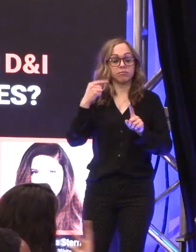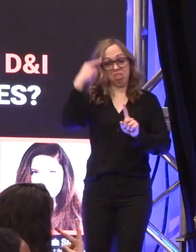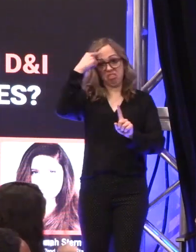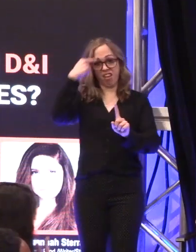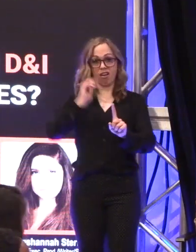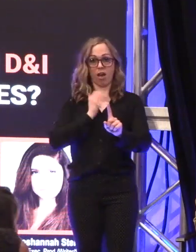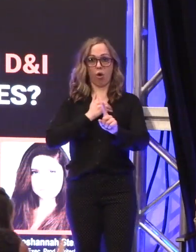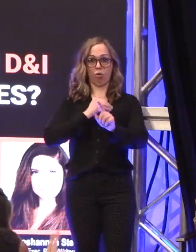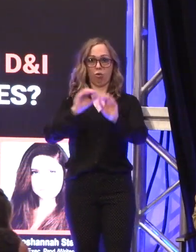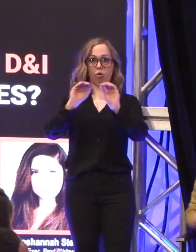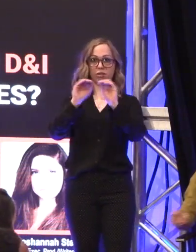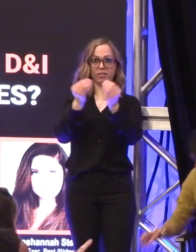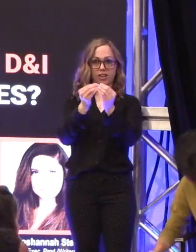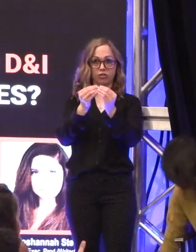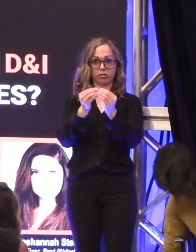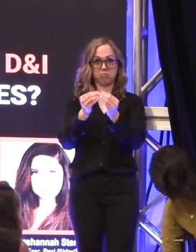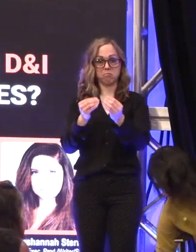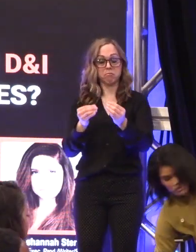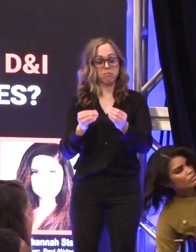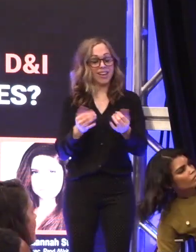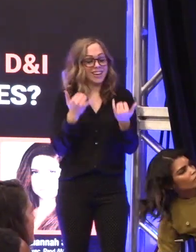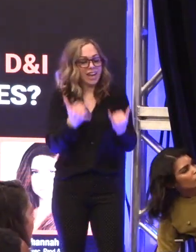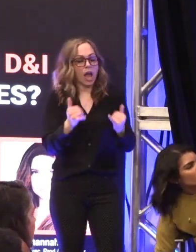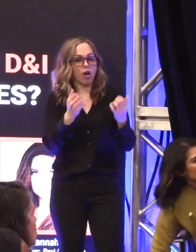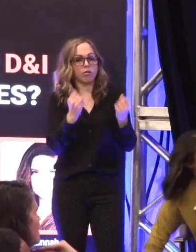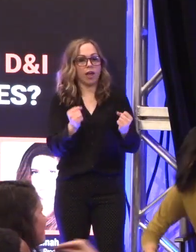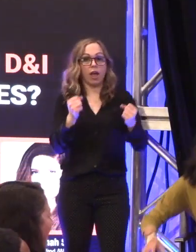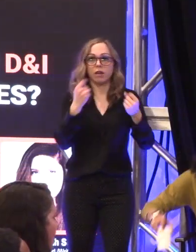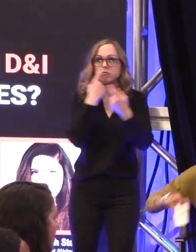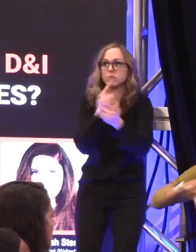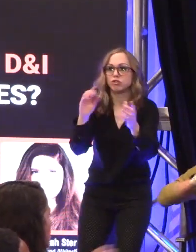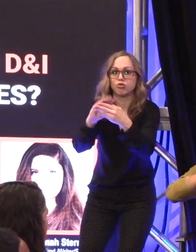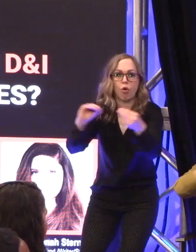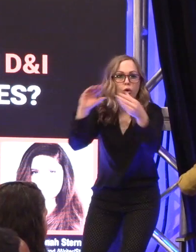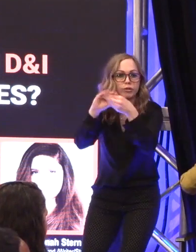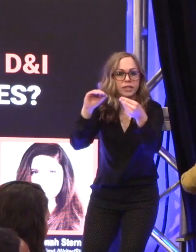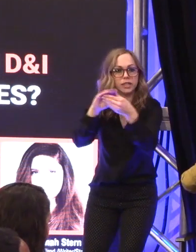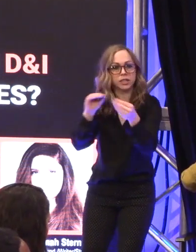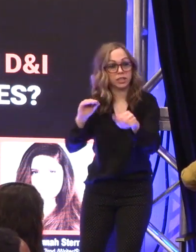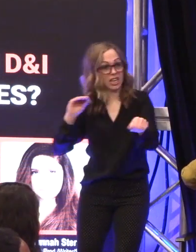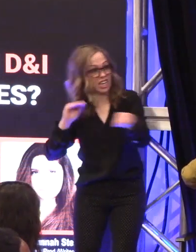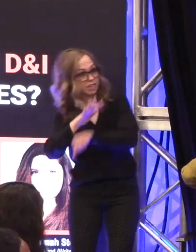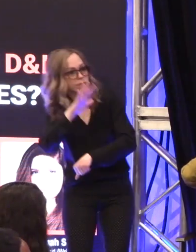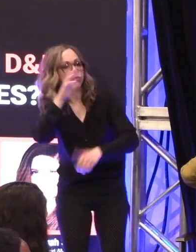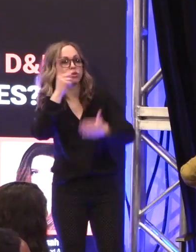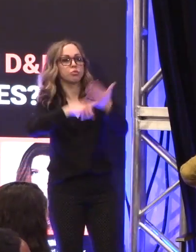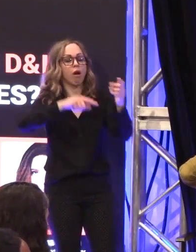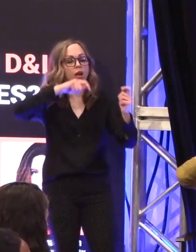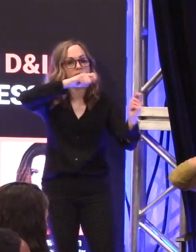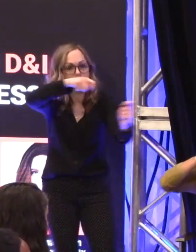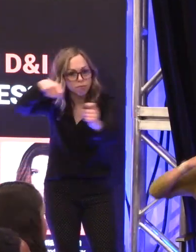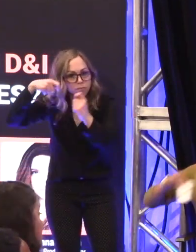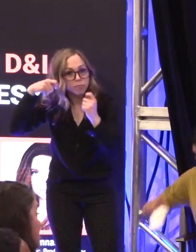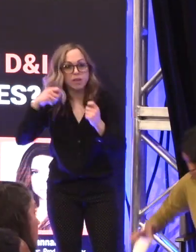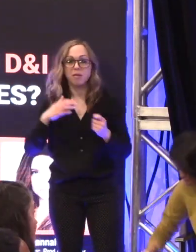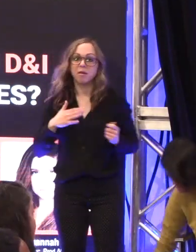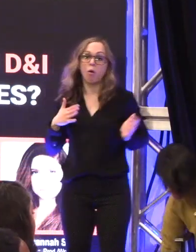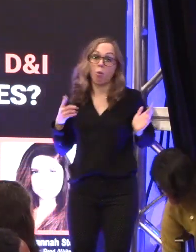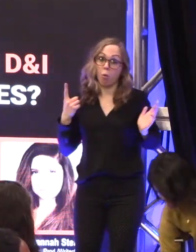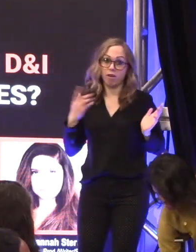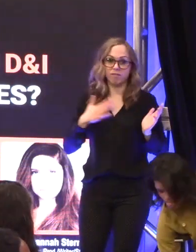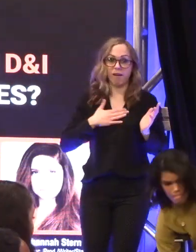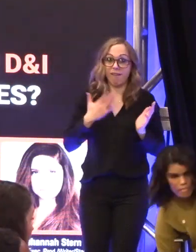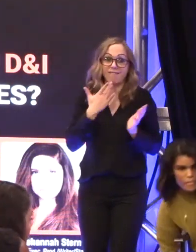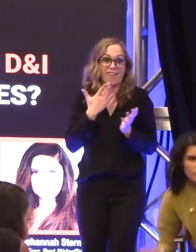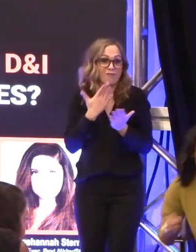you know, we have the ability to help tell stories. We have the ability to help influence what gets made. You know, and some of my favorites that, you know,